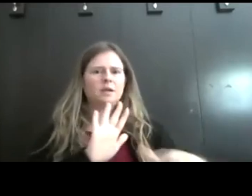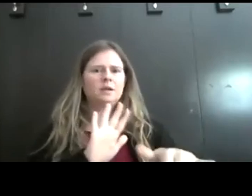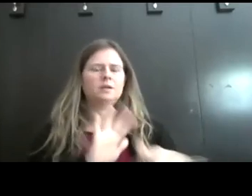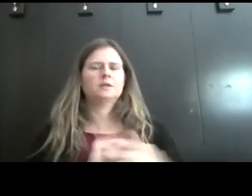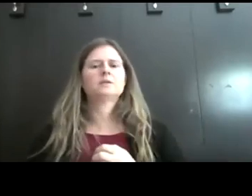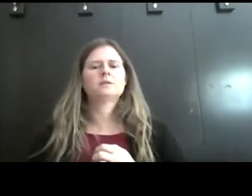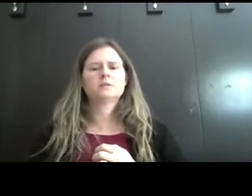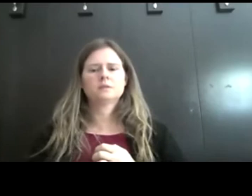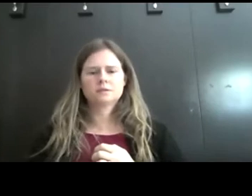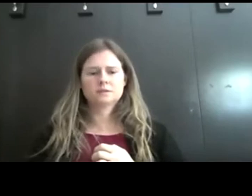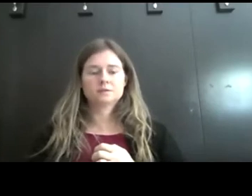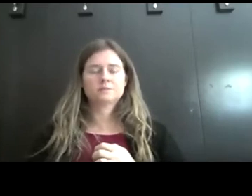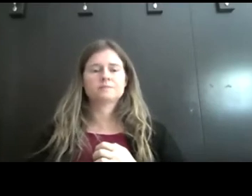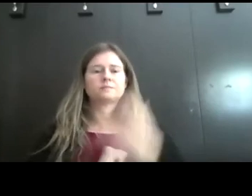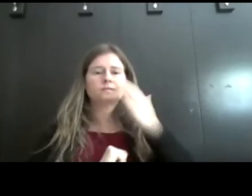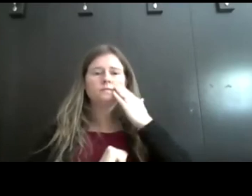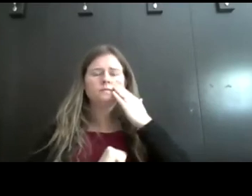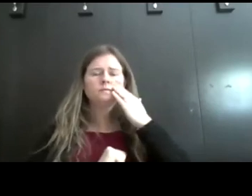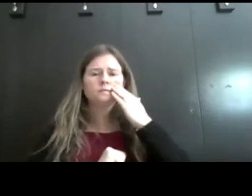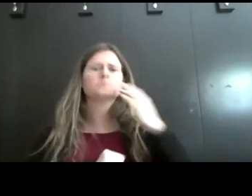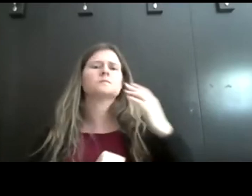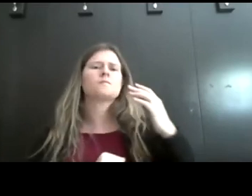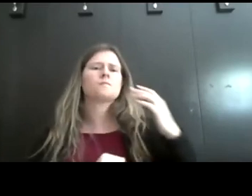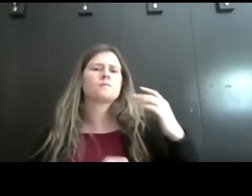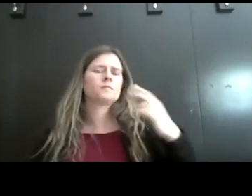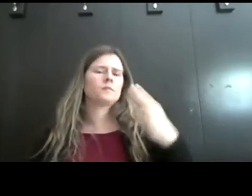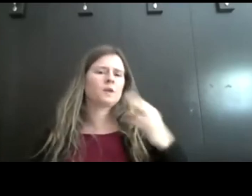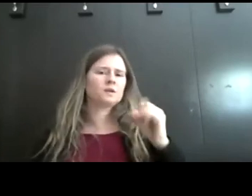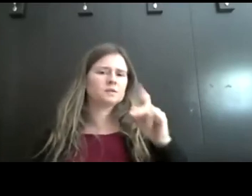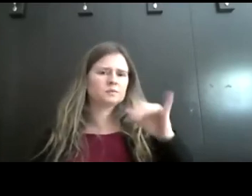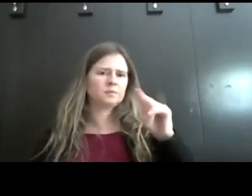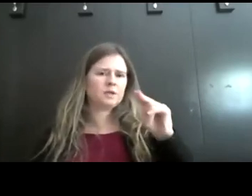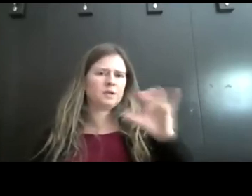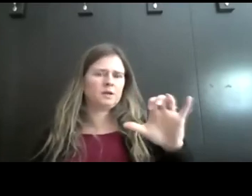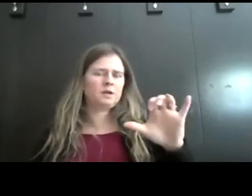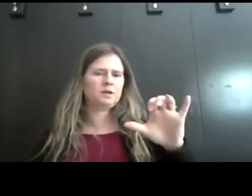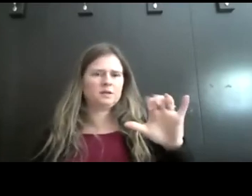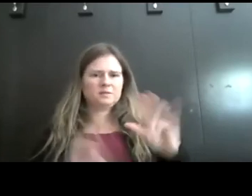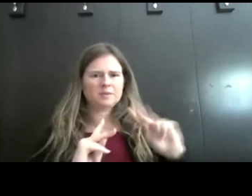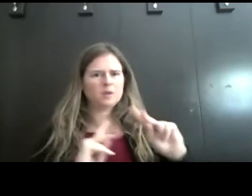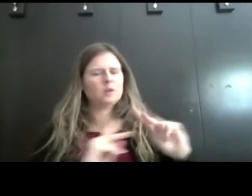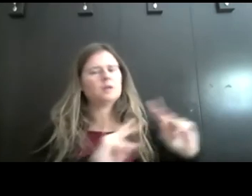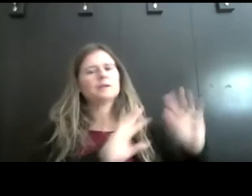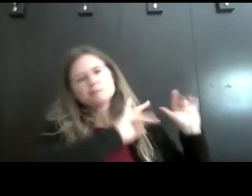the Hispanic population that comes to California are extremely hardworking people.